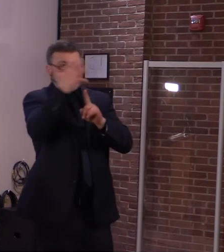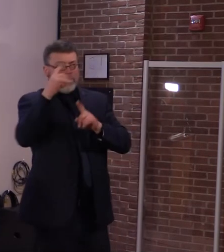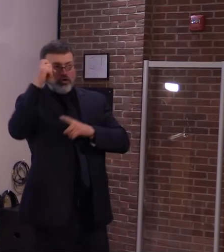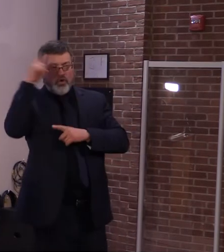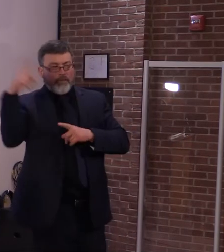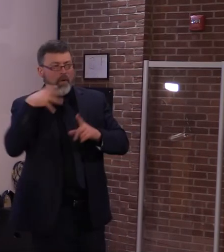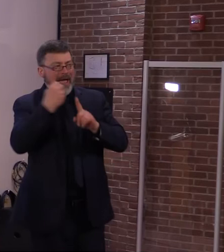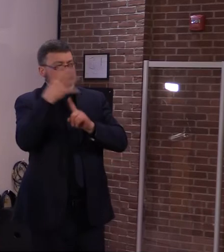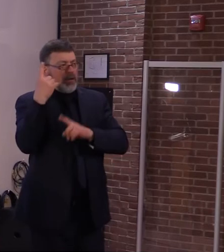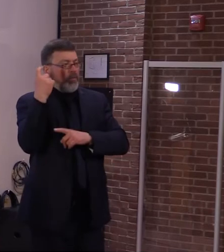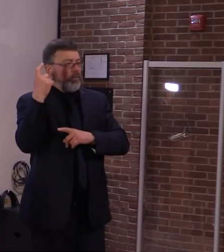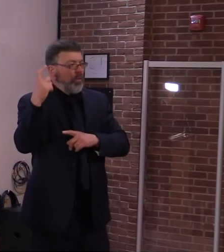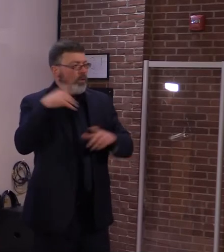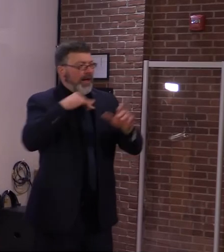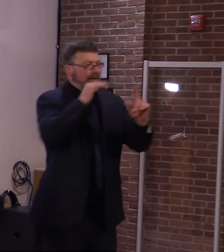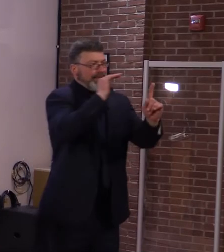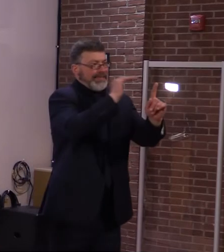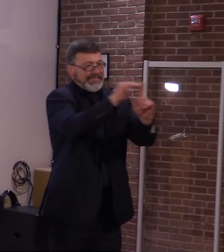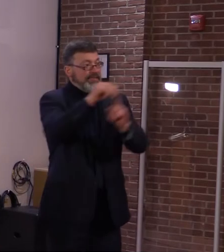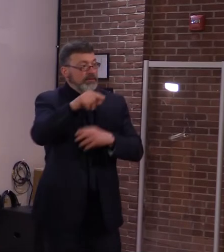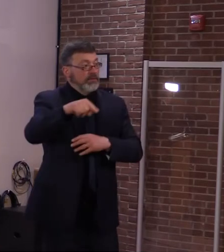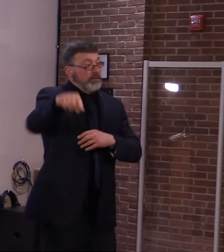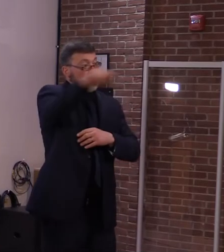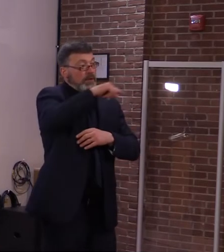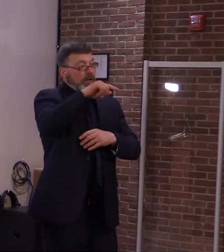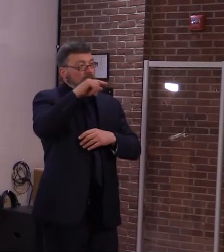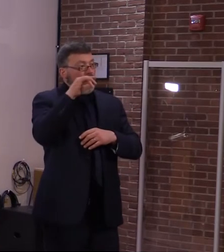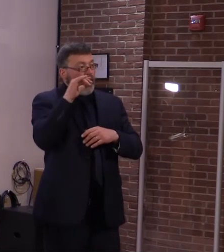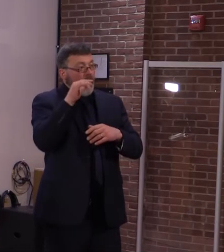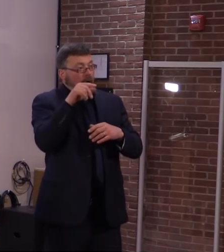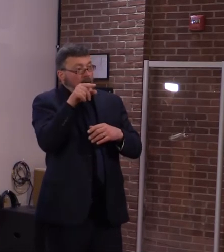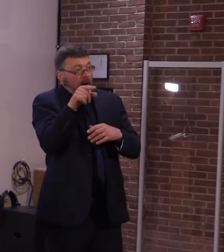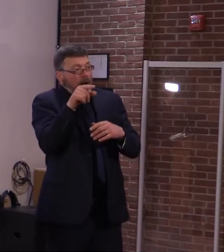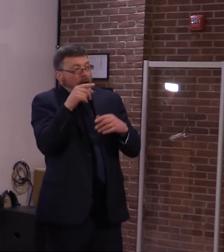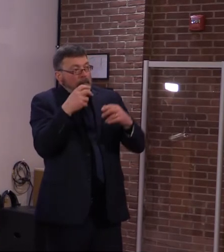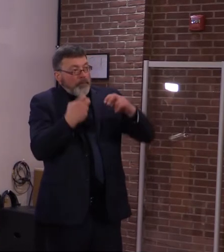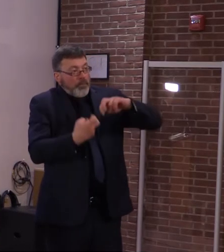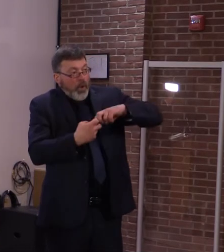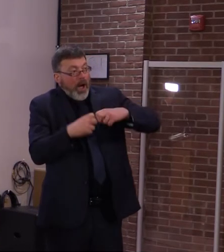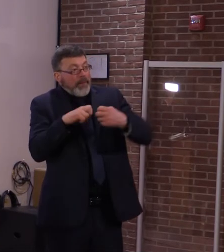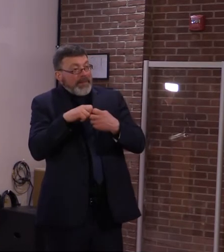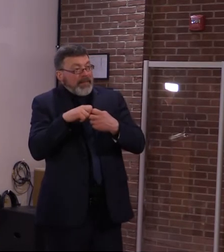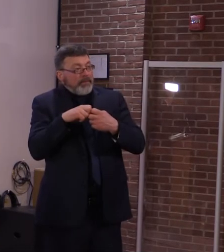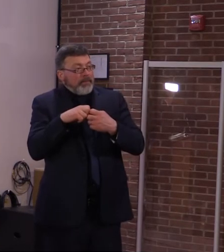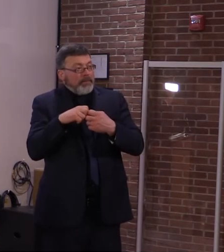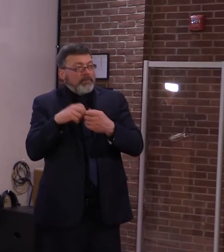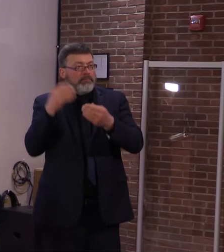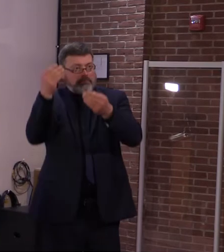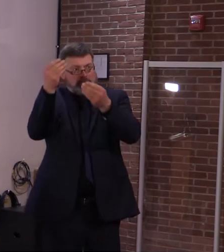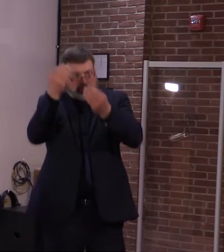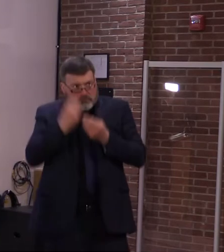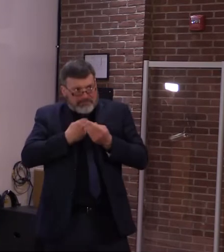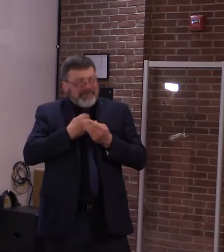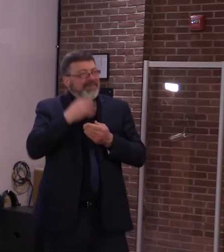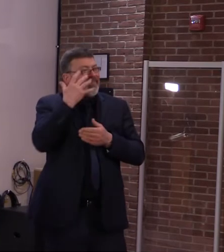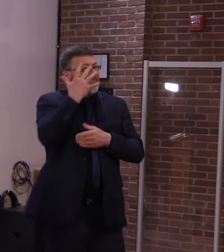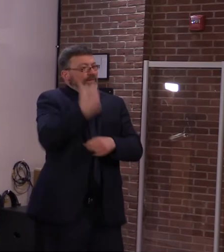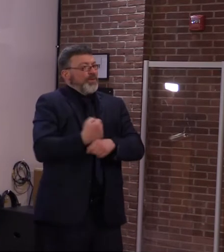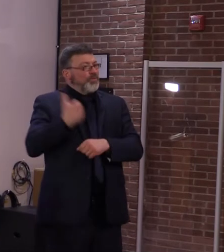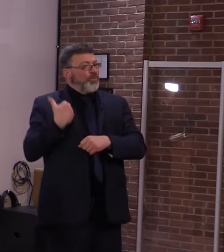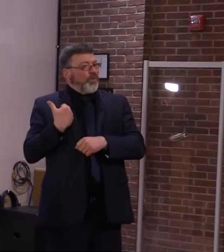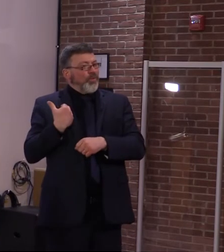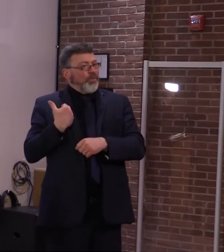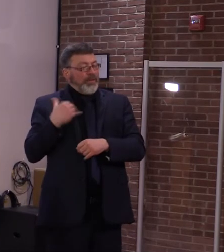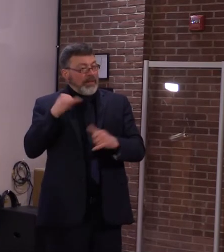As you remember, we inherited this problem 4 years ago when I came into office, and we have not